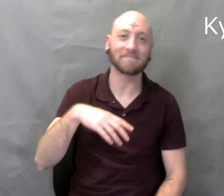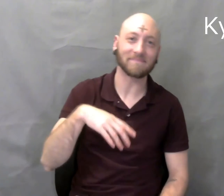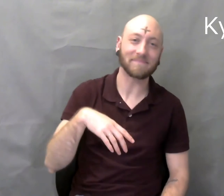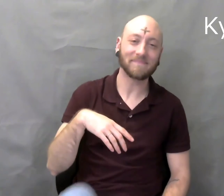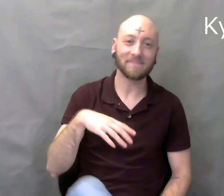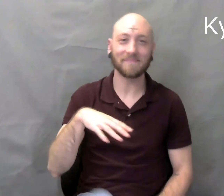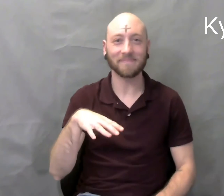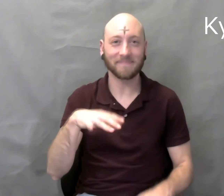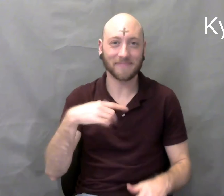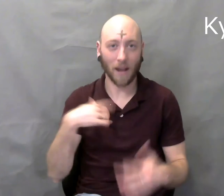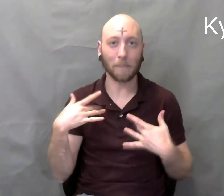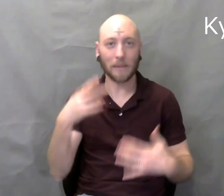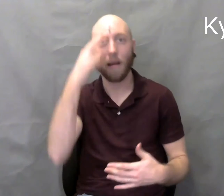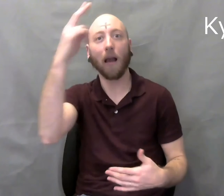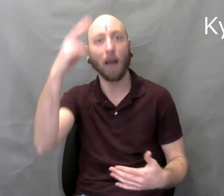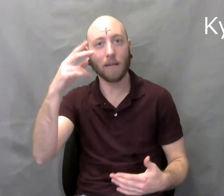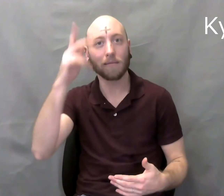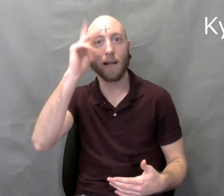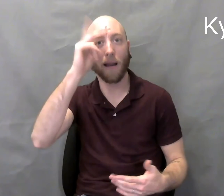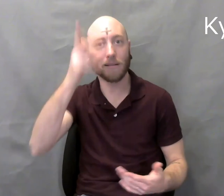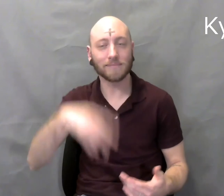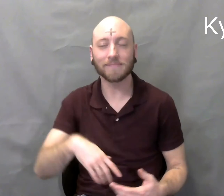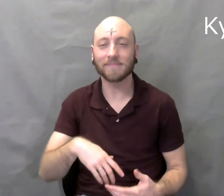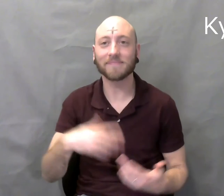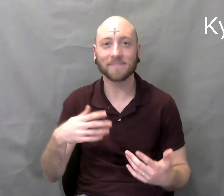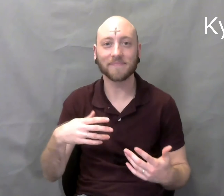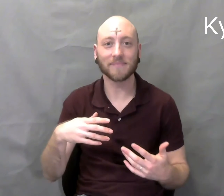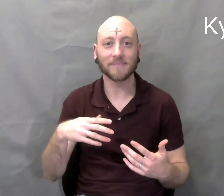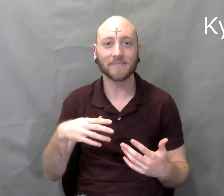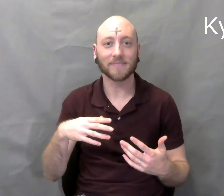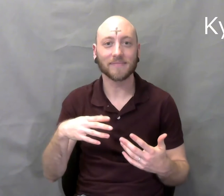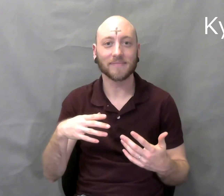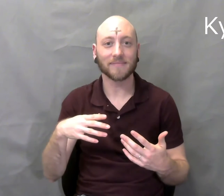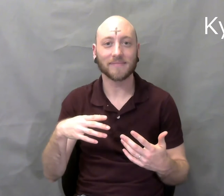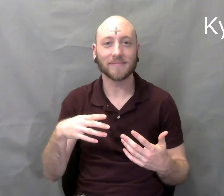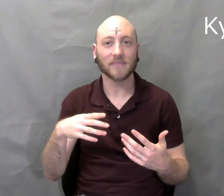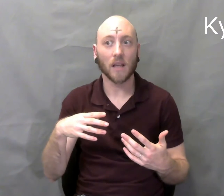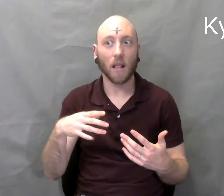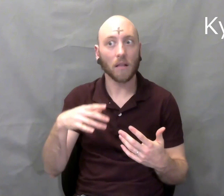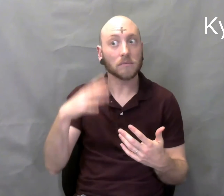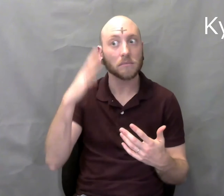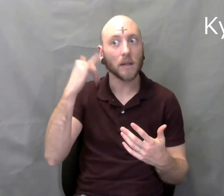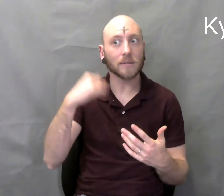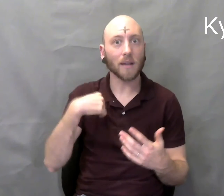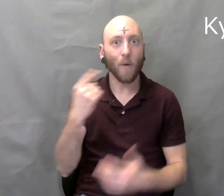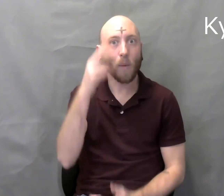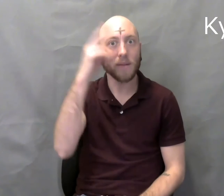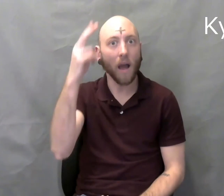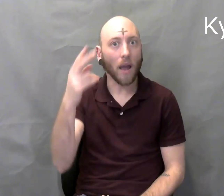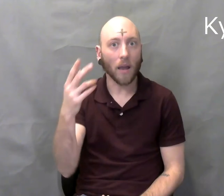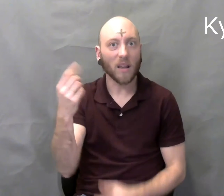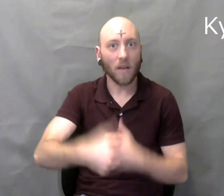get messed up, and uh, that nickname came from me just always being messed up all the time.